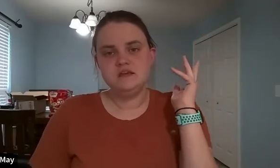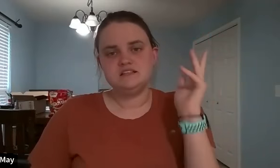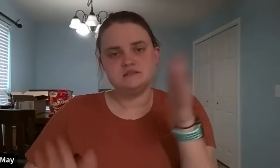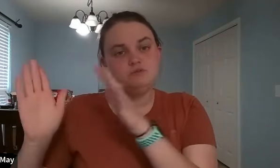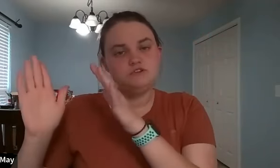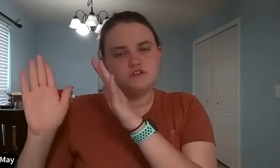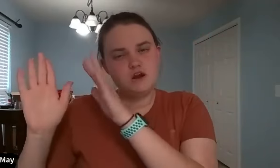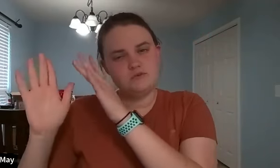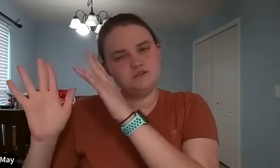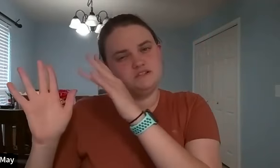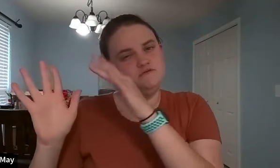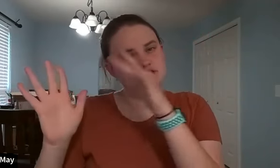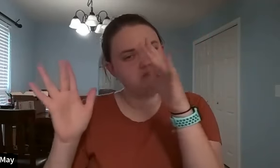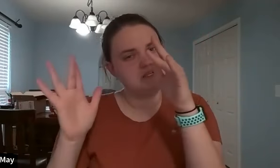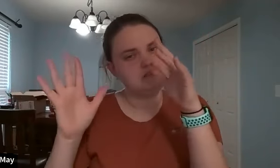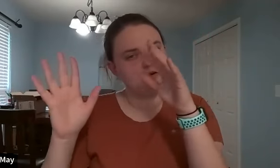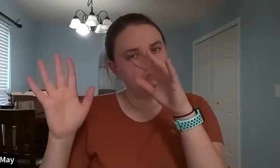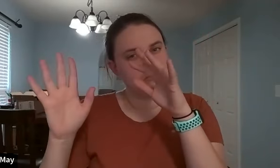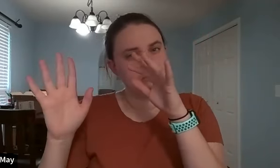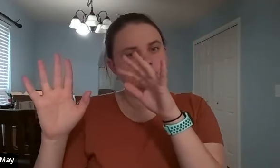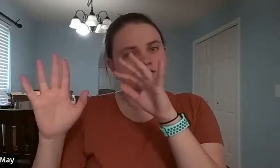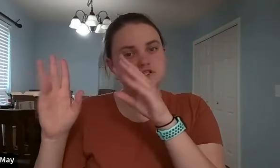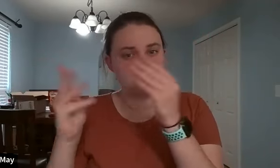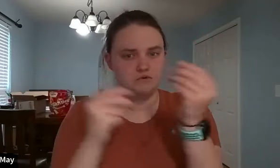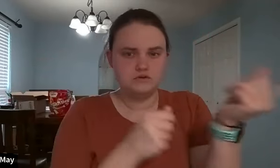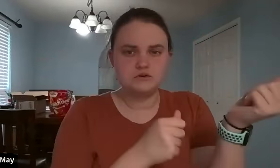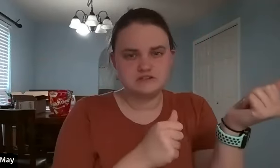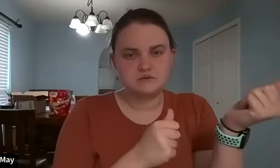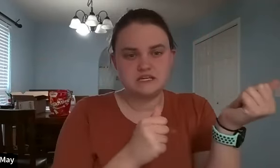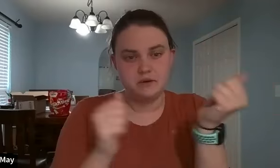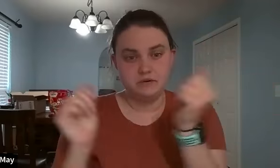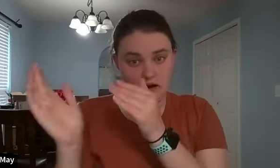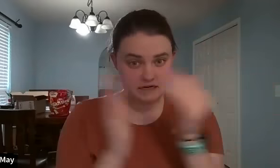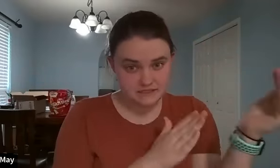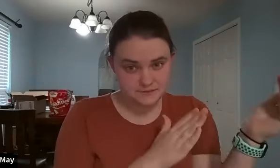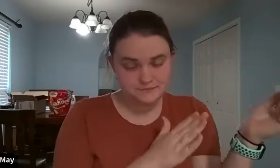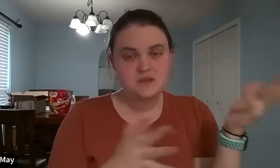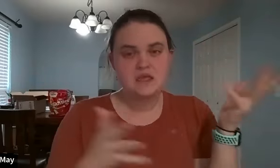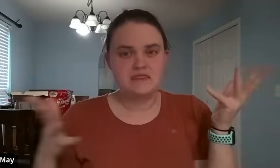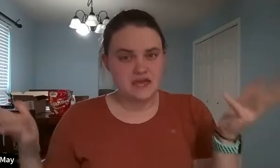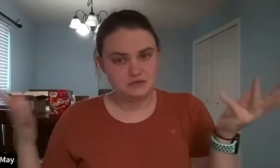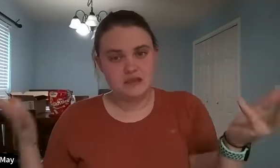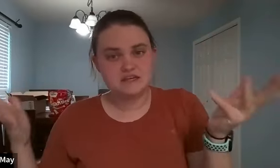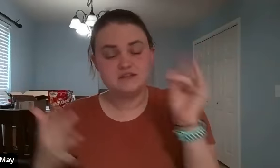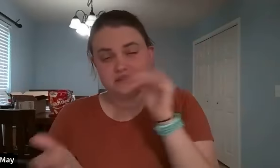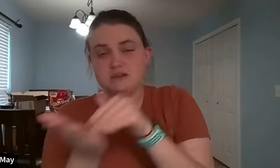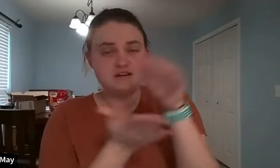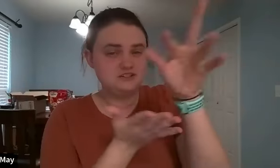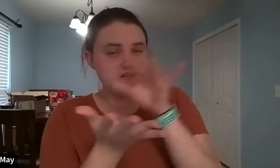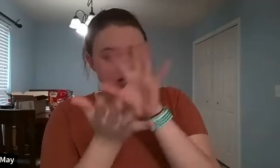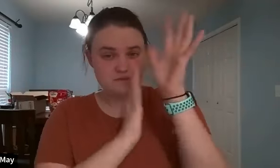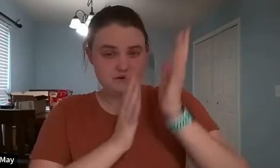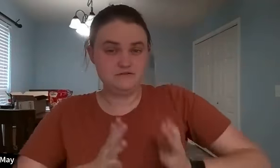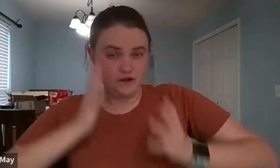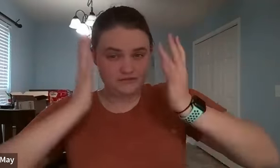Some people do that almost so it's visually a little more smoother. It's almost like how we write it. That you can do that. You can also just kind of keep it in front of